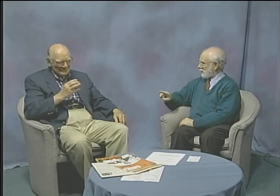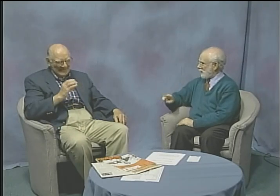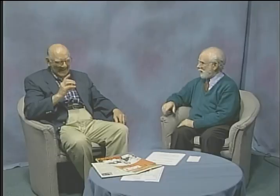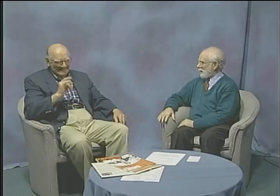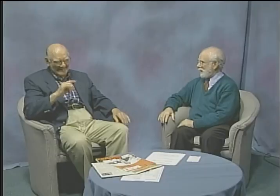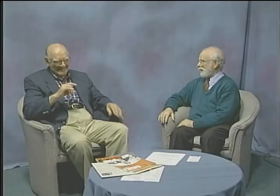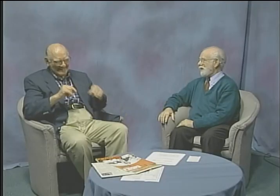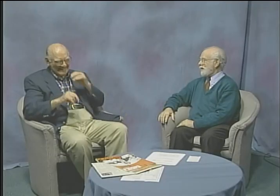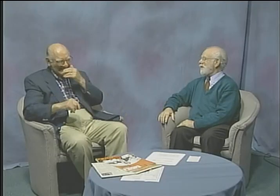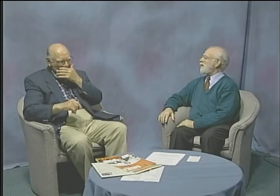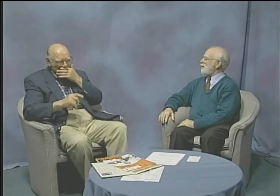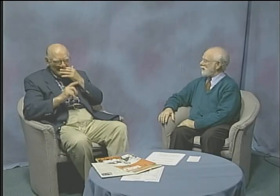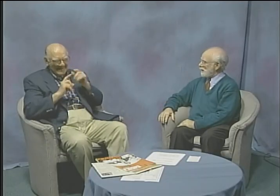I did, but